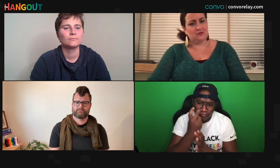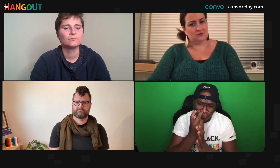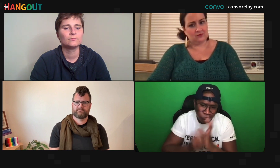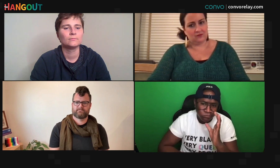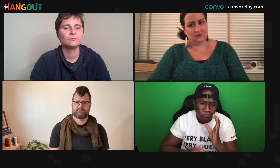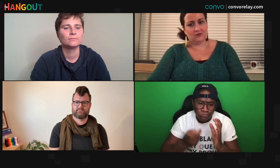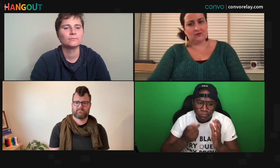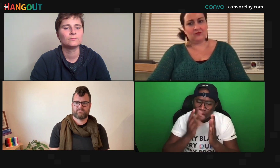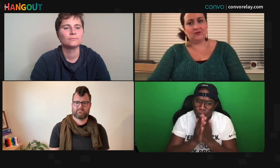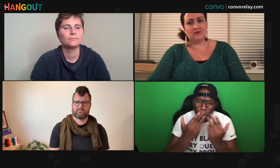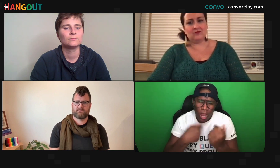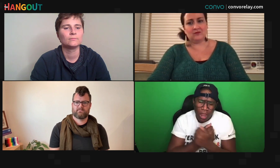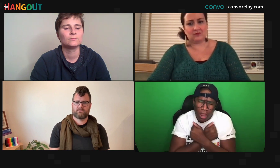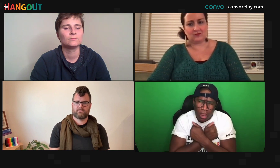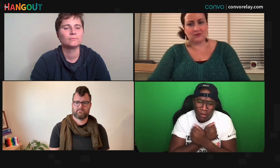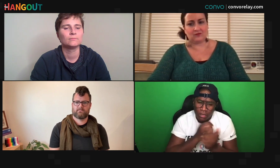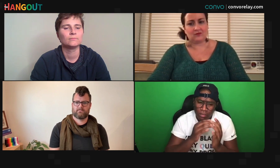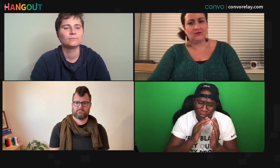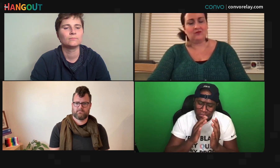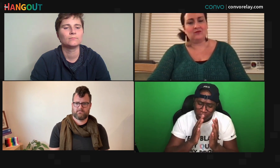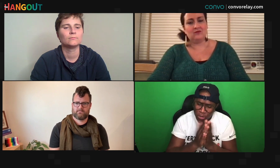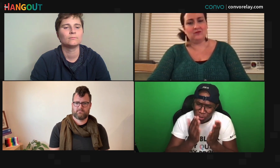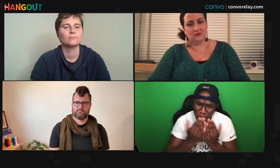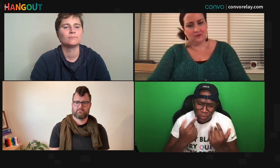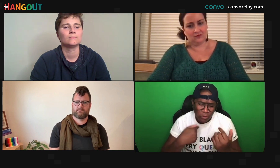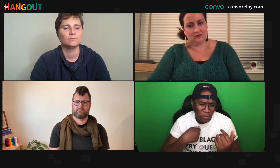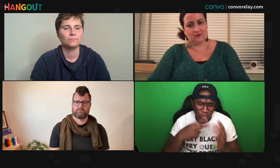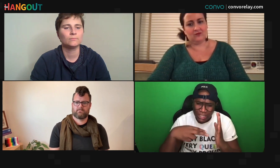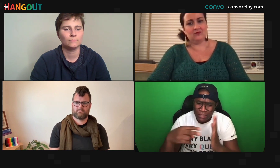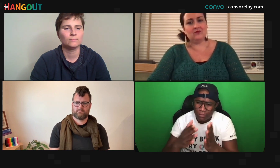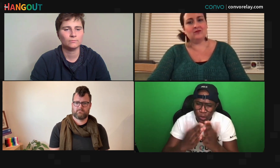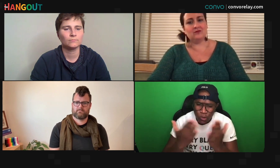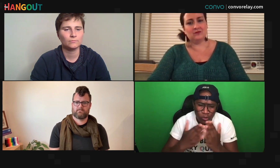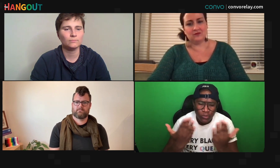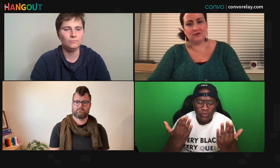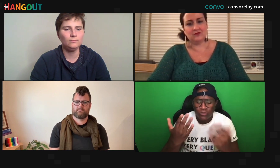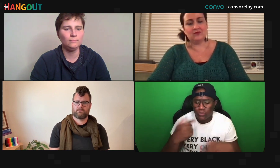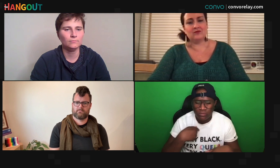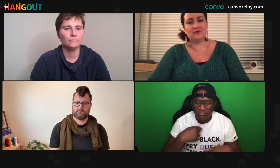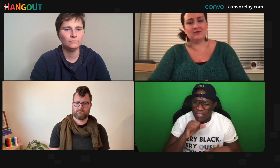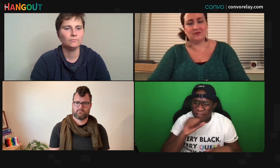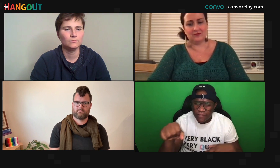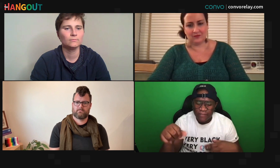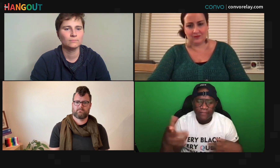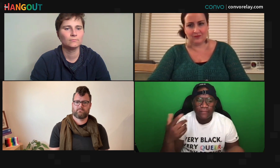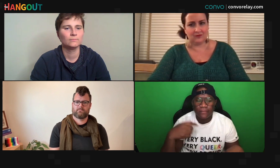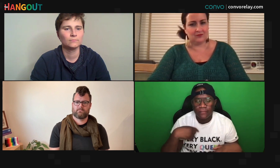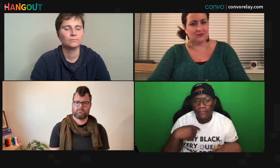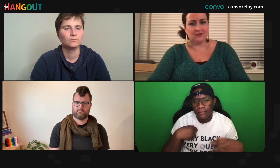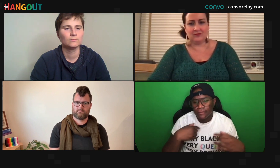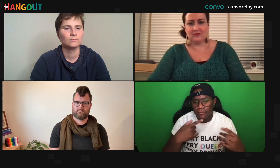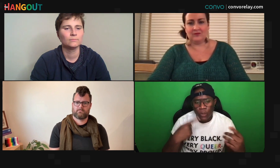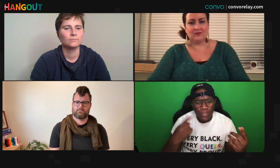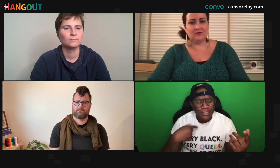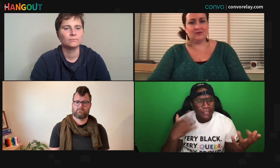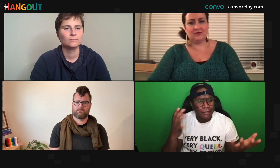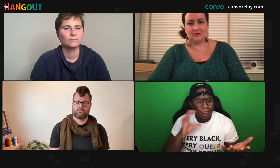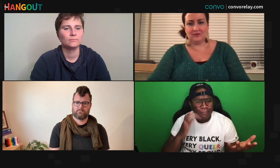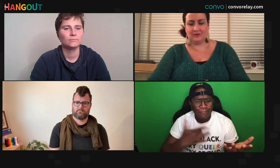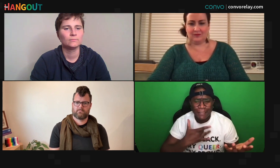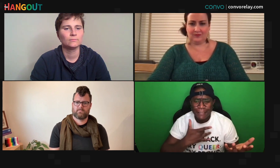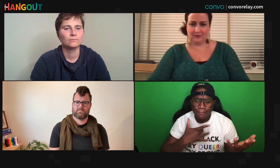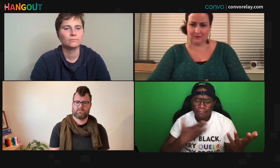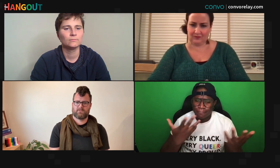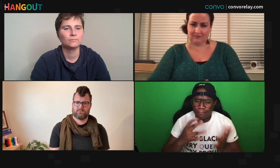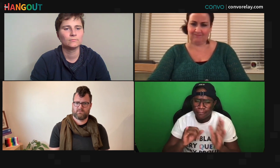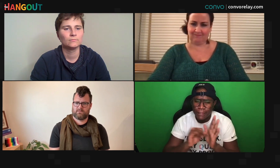library, I would get lost in books. I loved books. I loved reading books. I loved everything